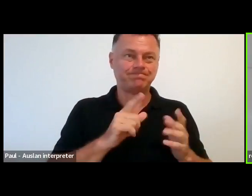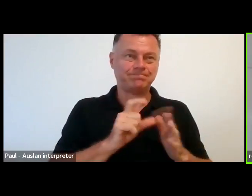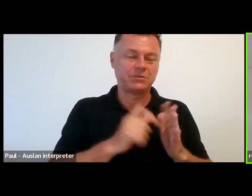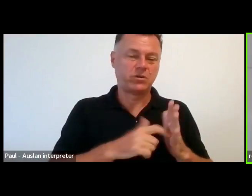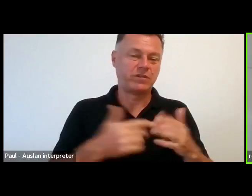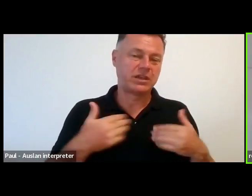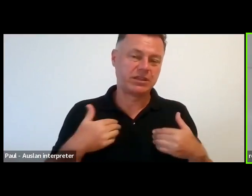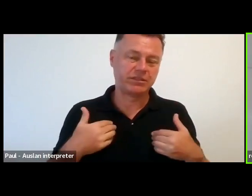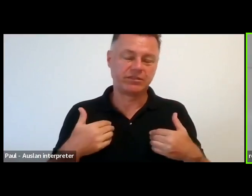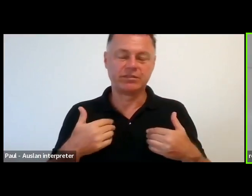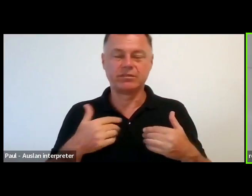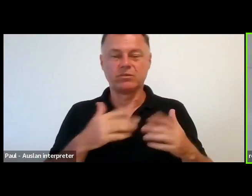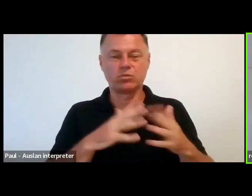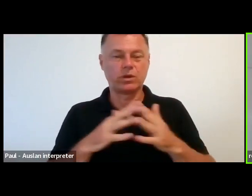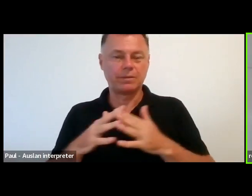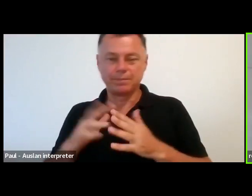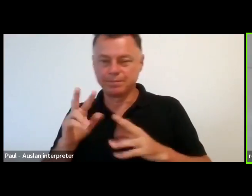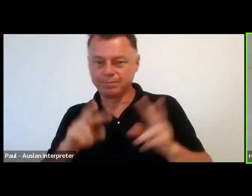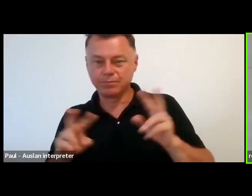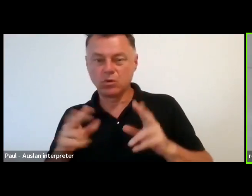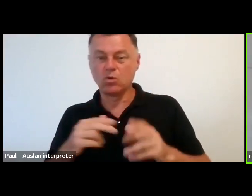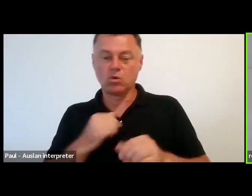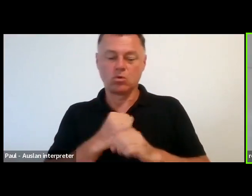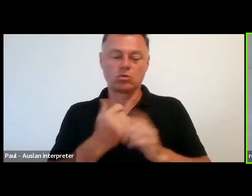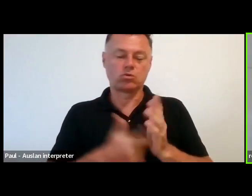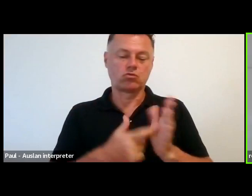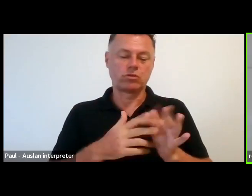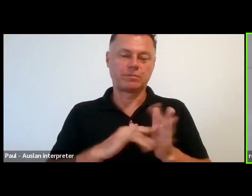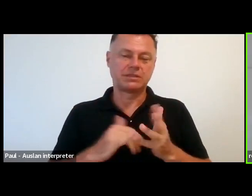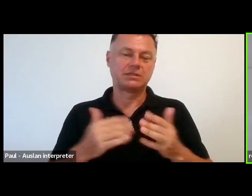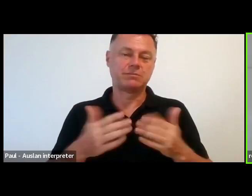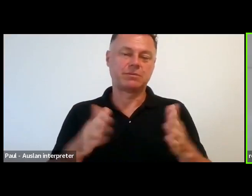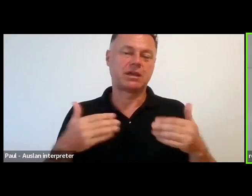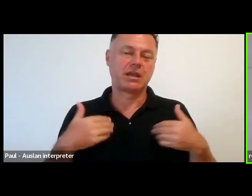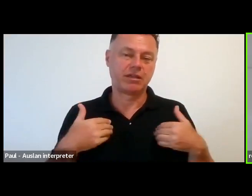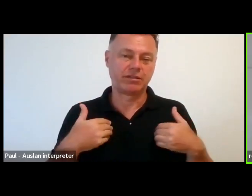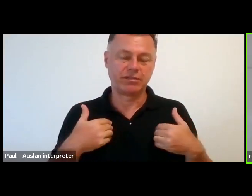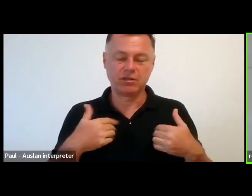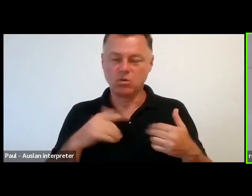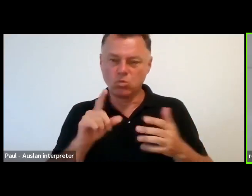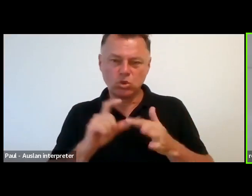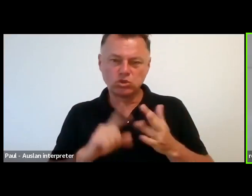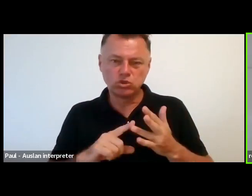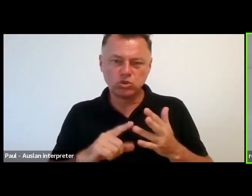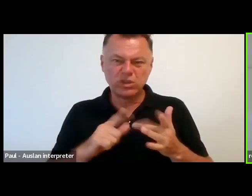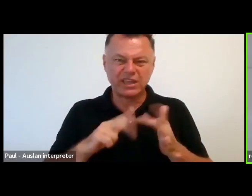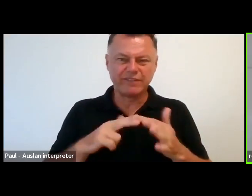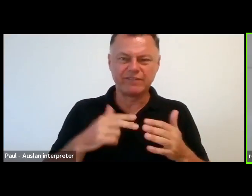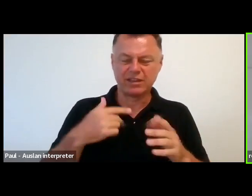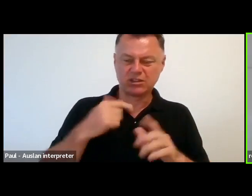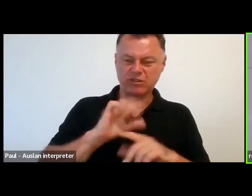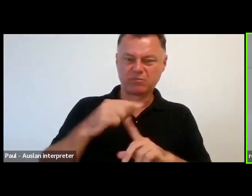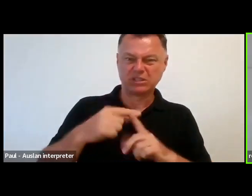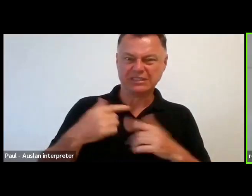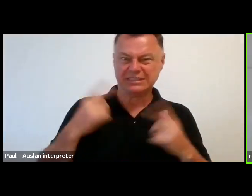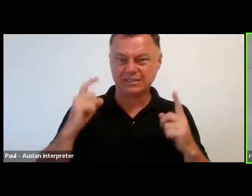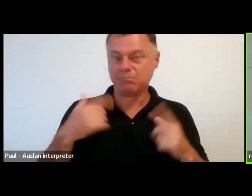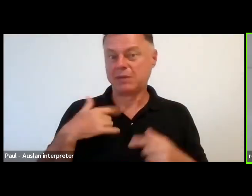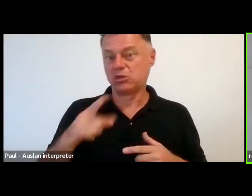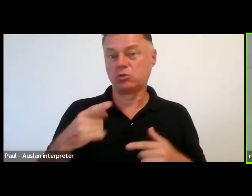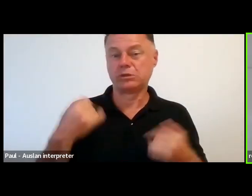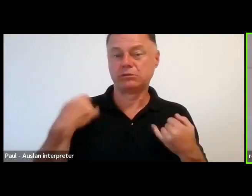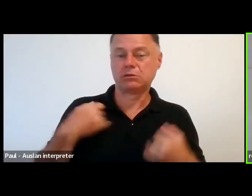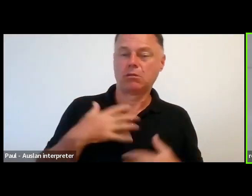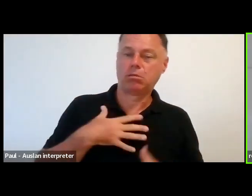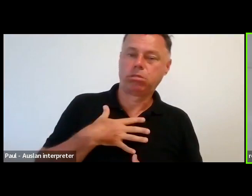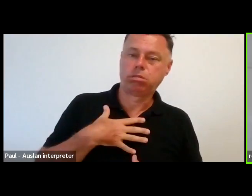website on what to do when you're positive, particularly with mild disease. It may be just feeling unwell for a couple of days. It